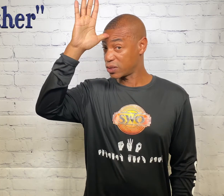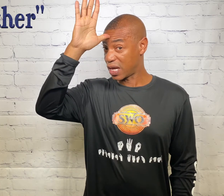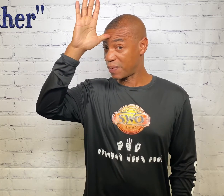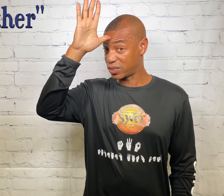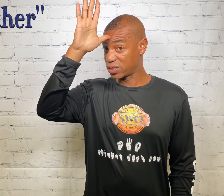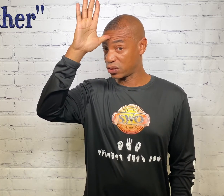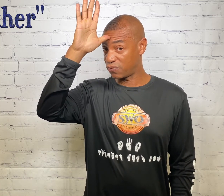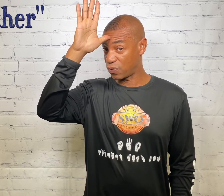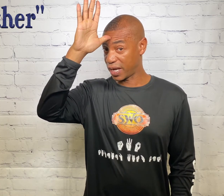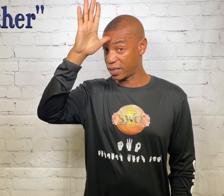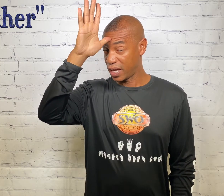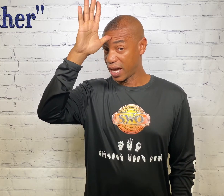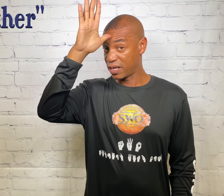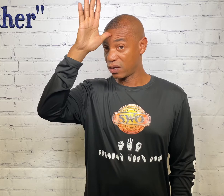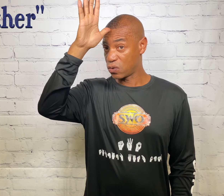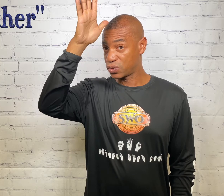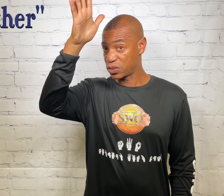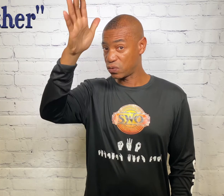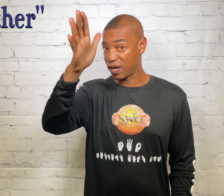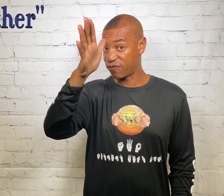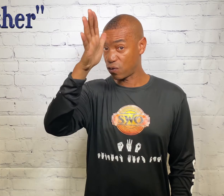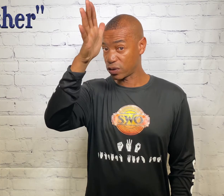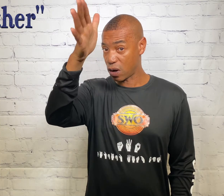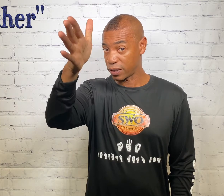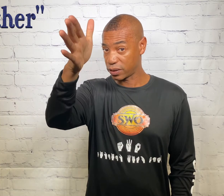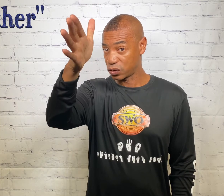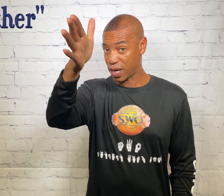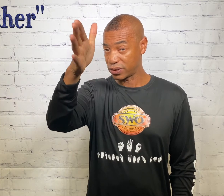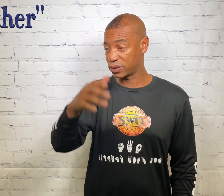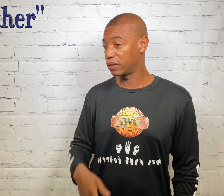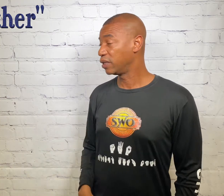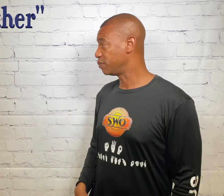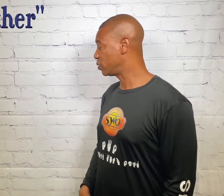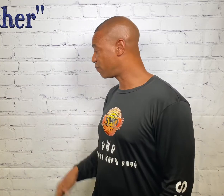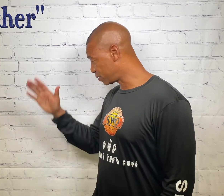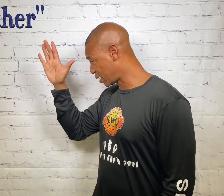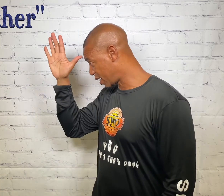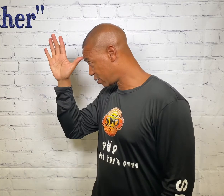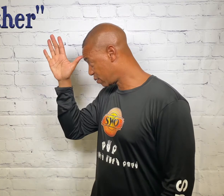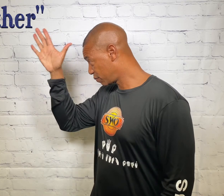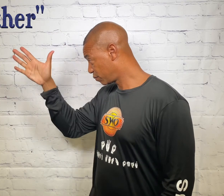out by touching the forehead and it goes into a forward arc twice. Let me do that from the side.